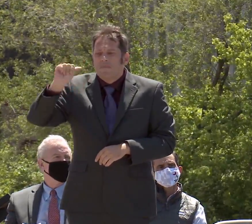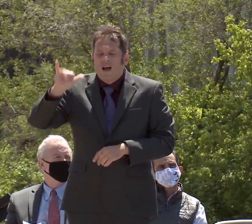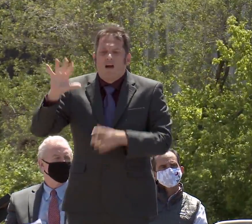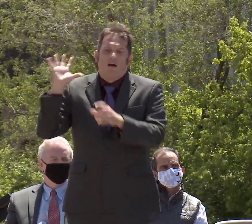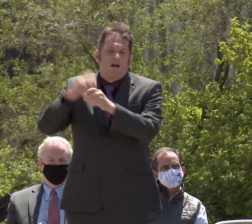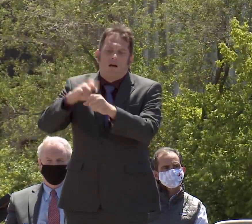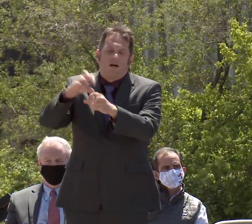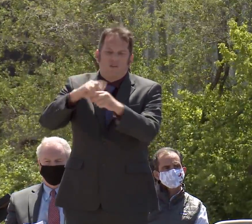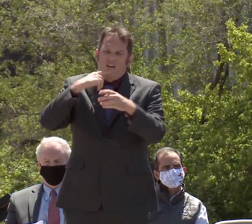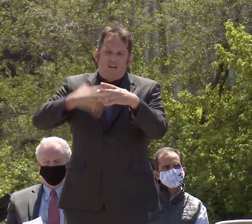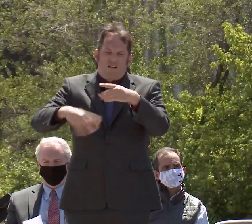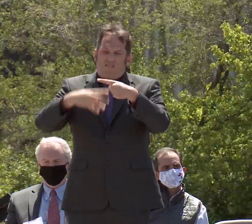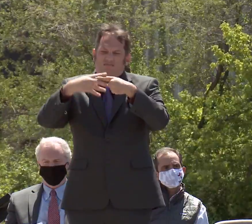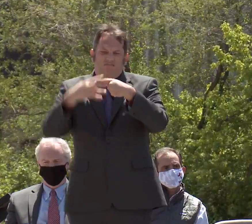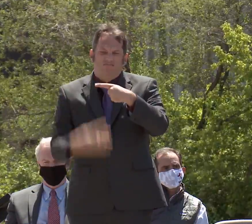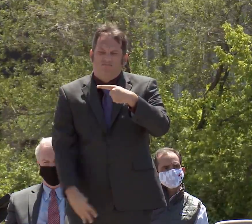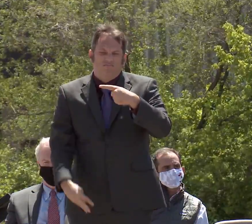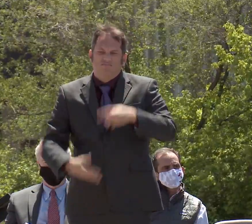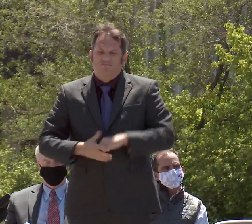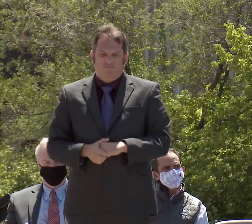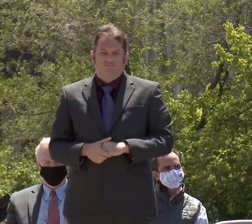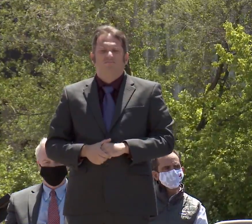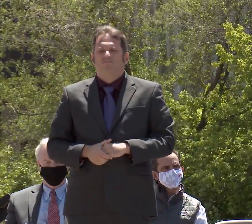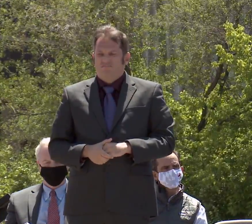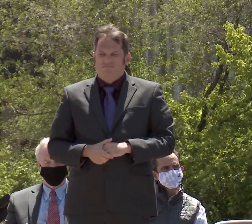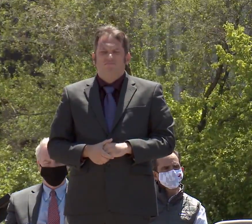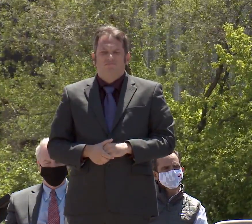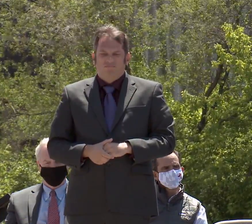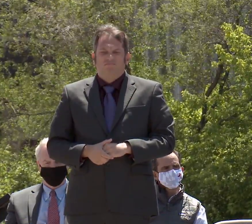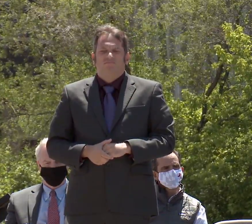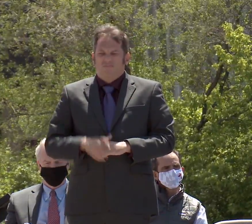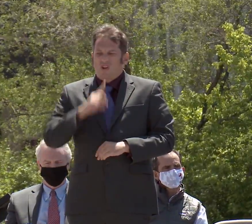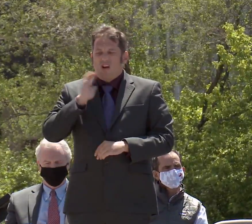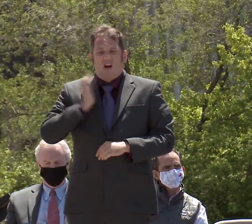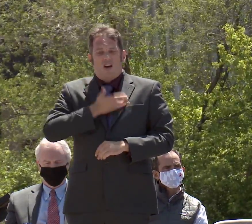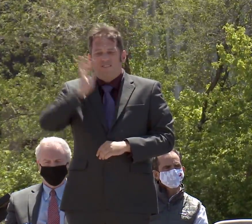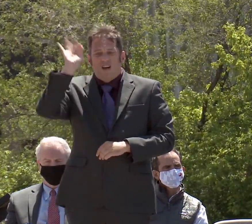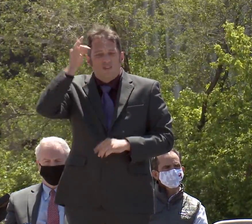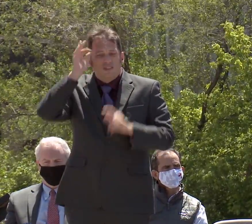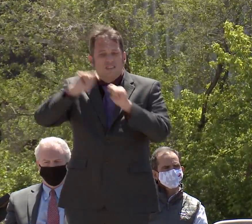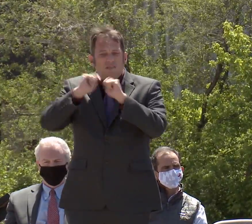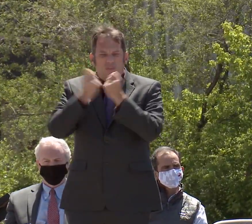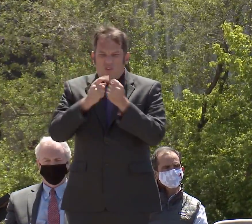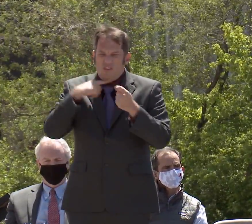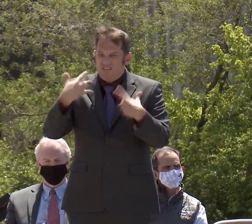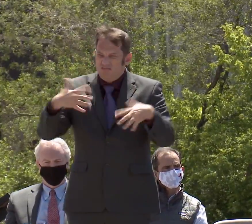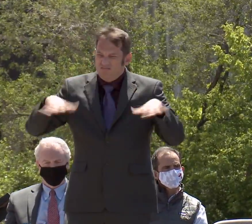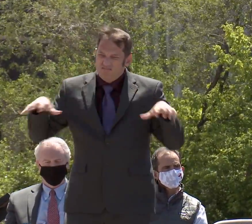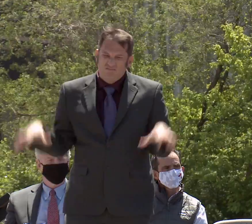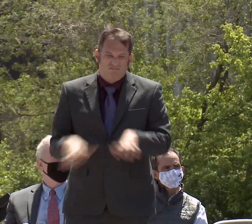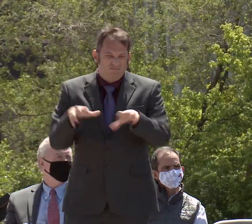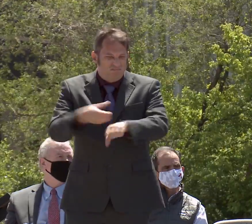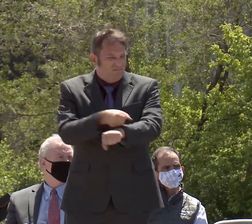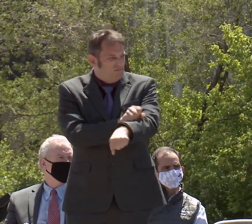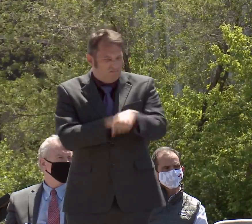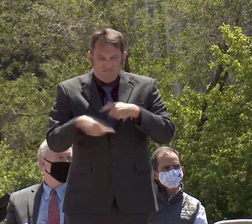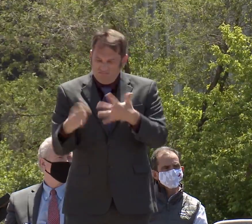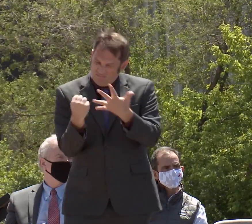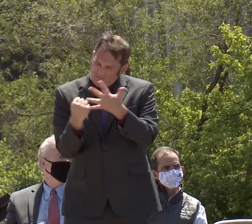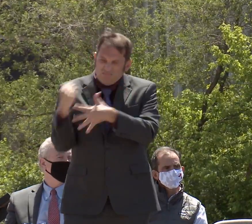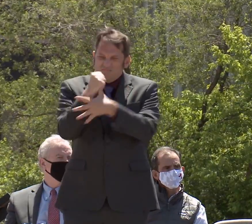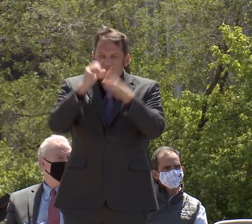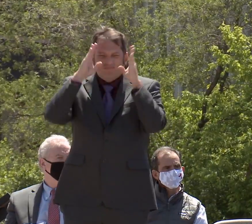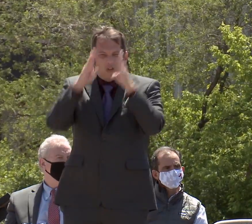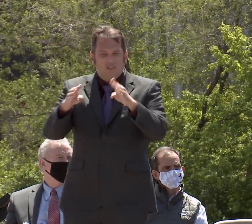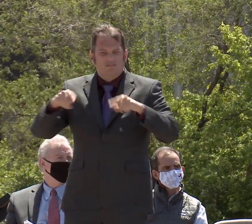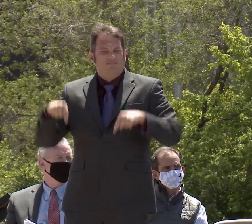being here, we have a federal team that has made this a priority. Why? Because we are talking